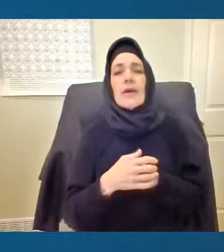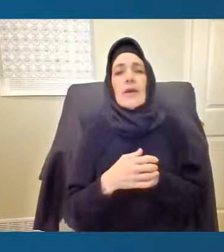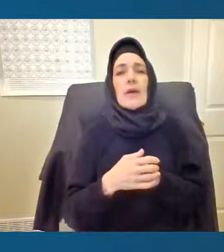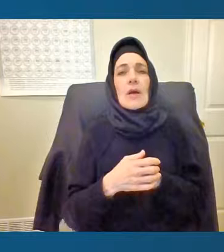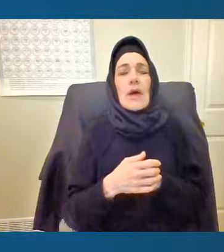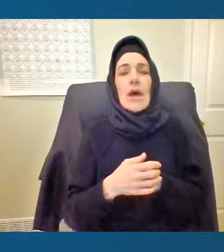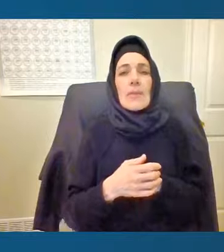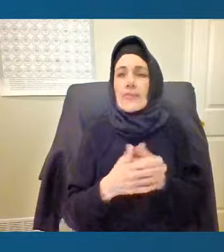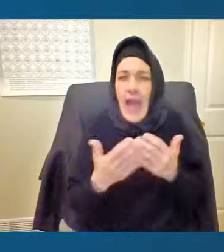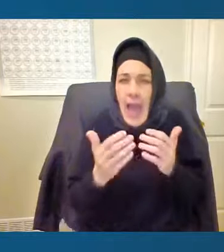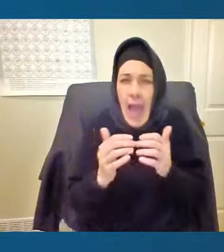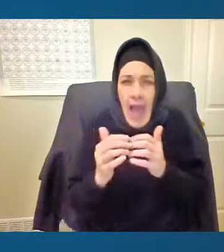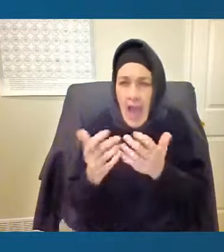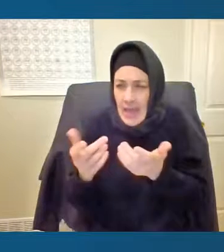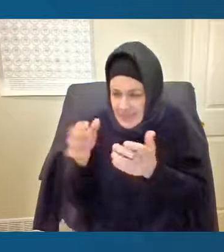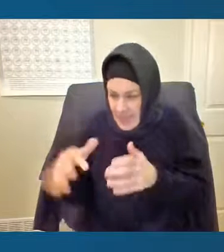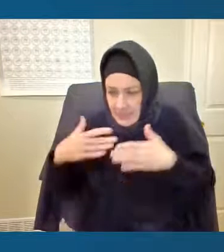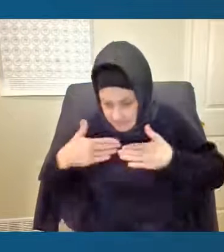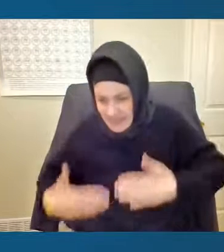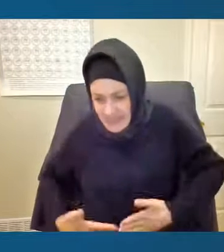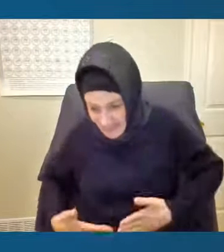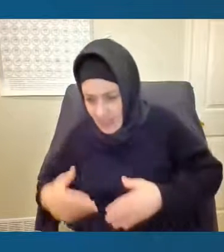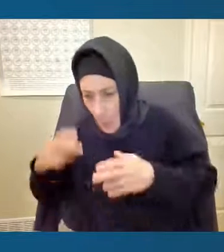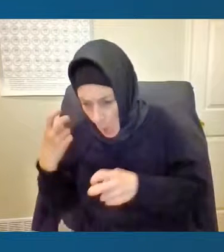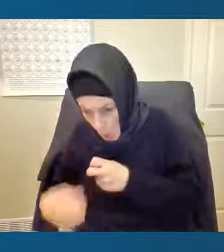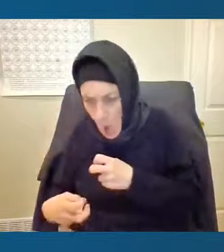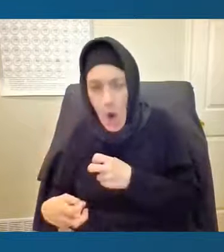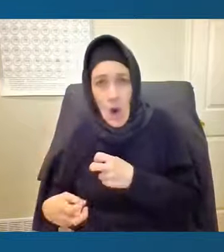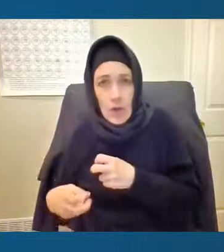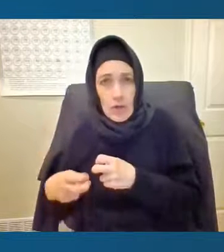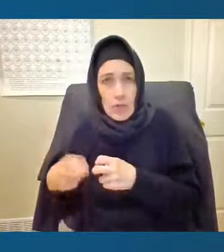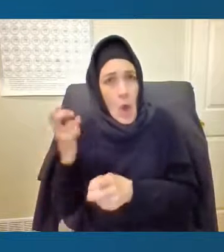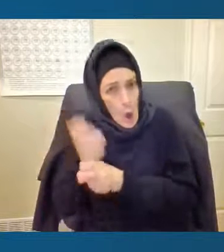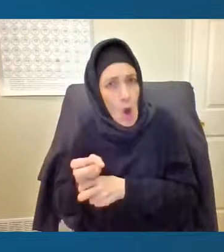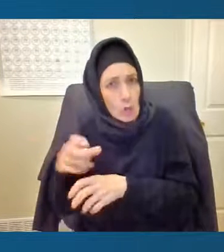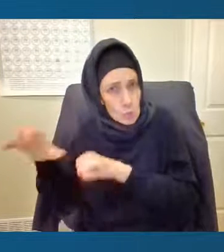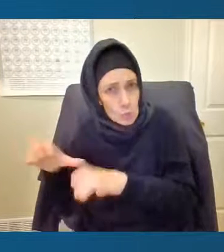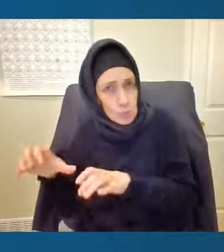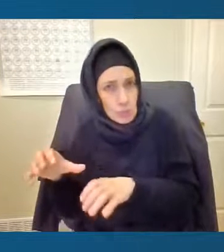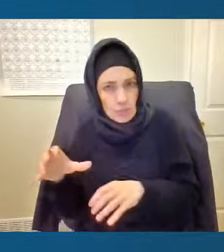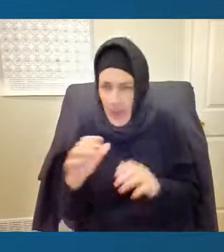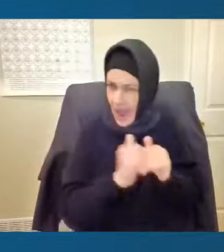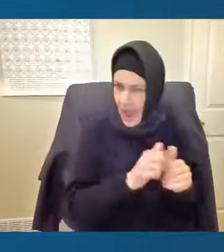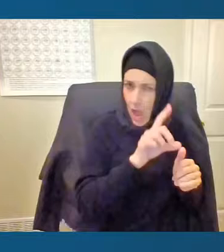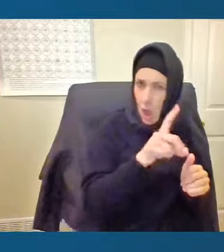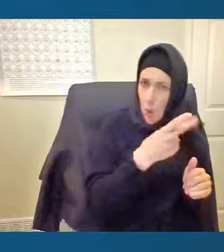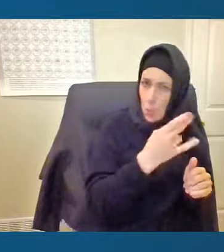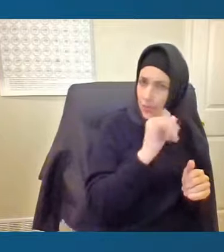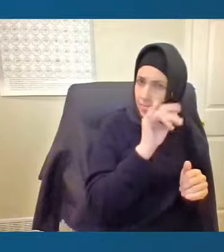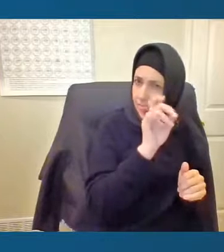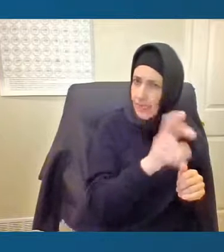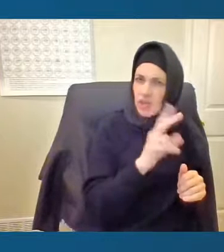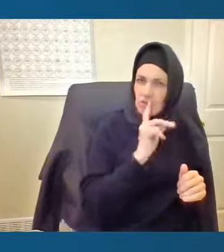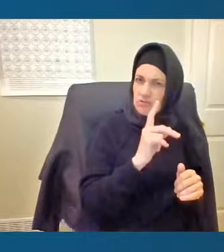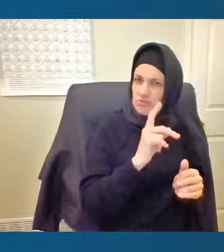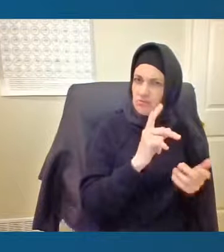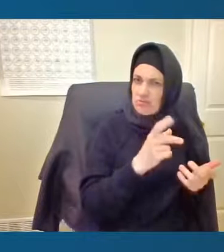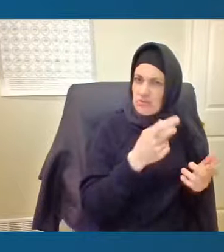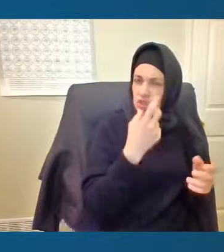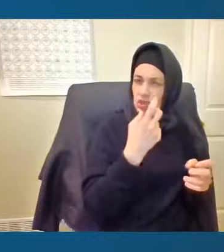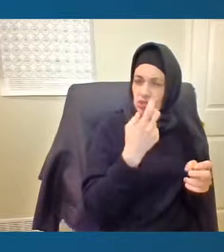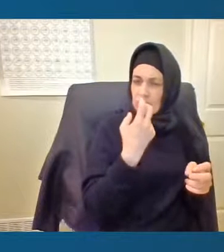dhikr better than all of these things? And there's so many ahadith that literally say that. He says, this is the reason why. And you're going to love this. This is so